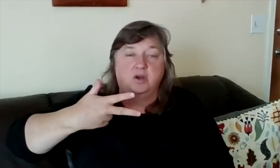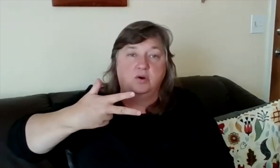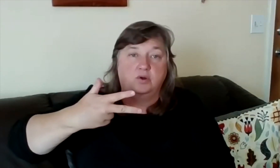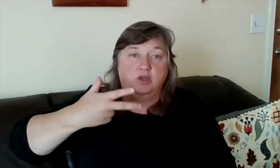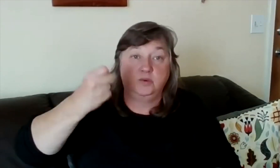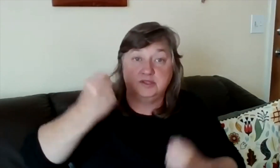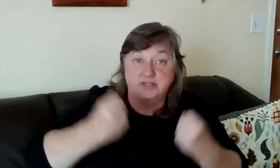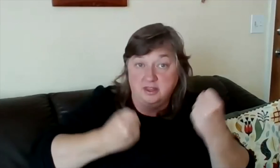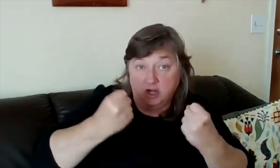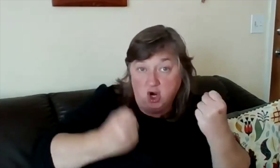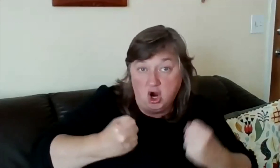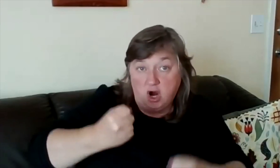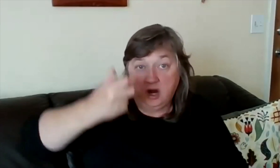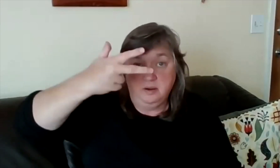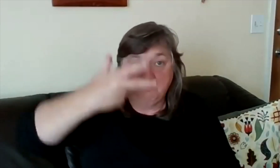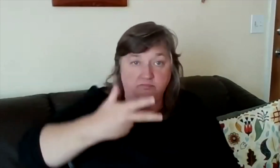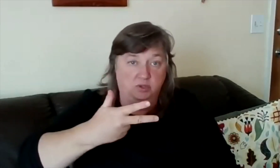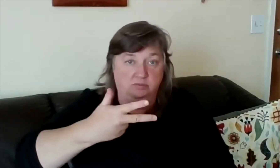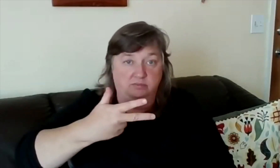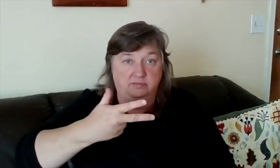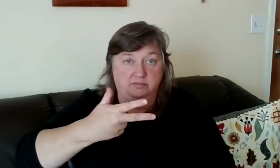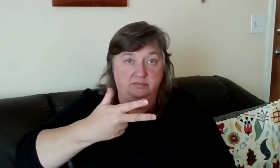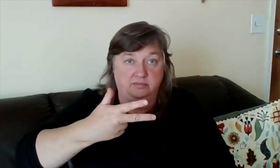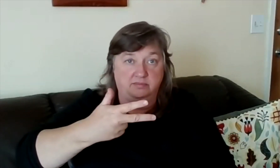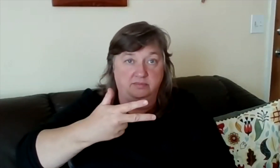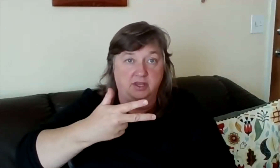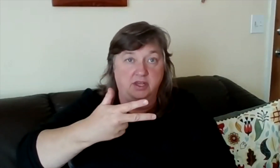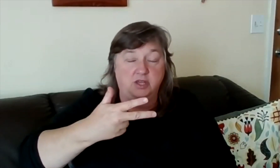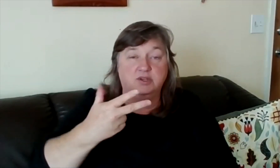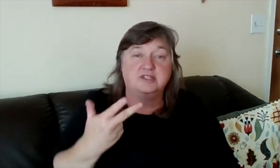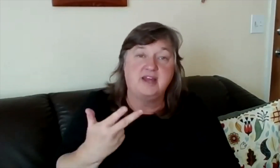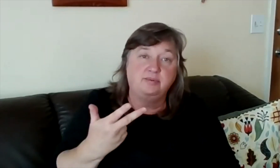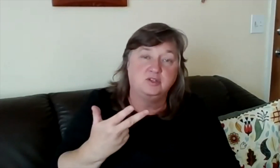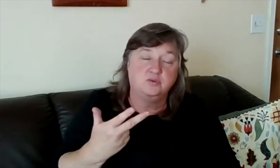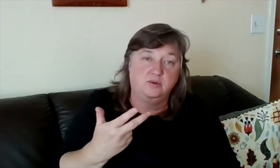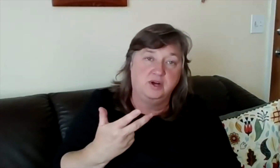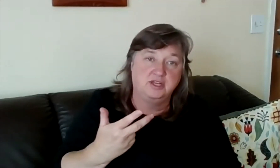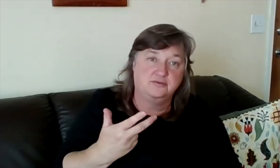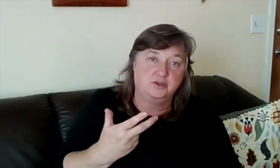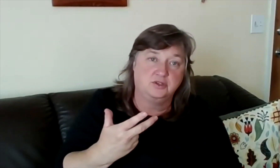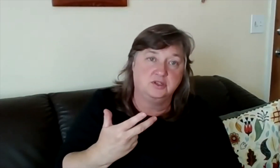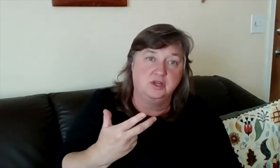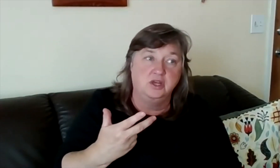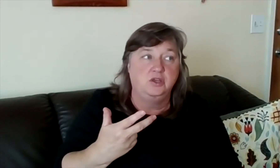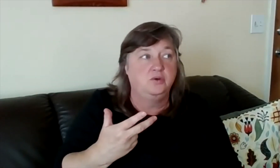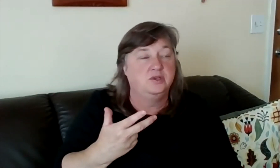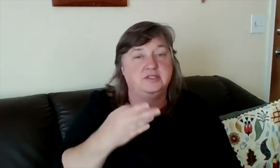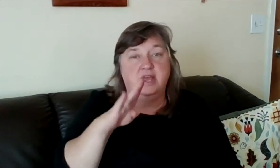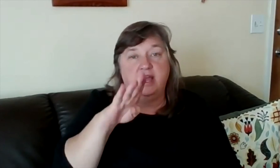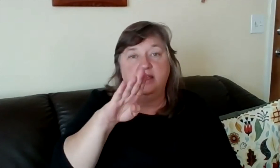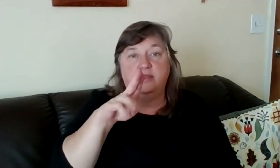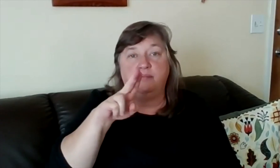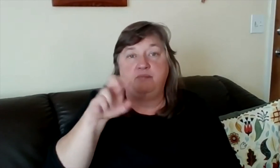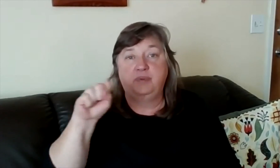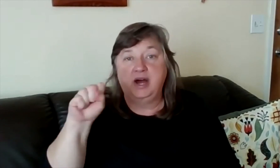So you would say the car, boom. You would establish what it was first. You could say the